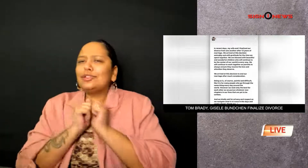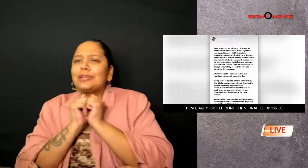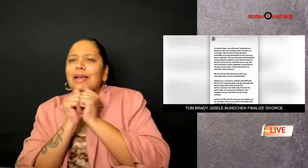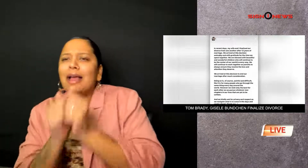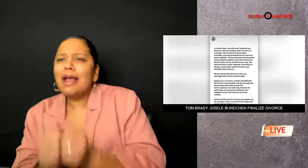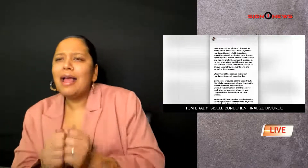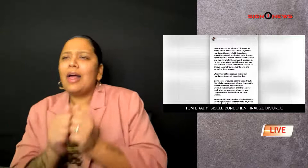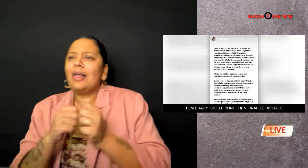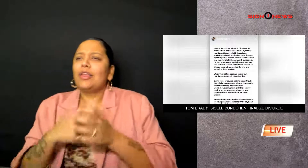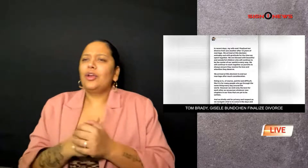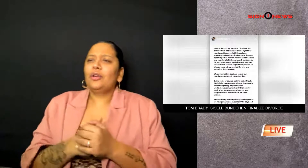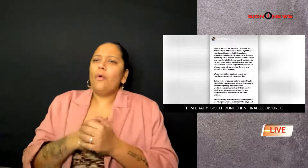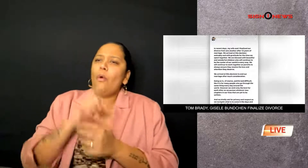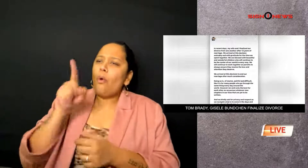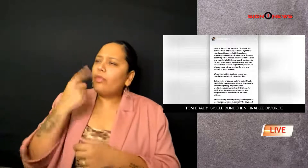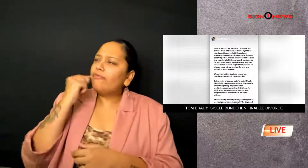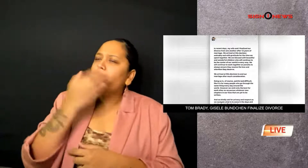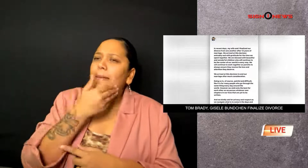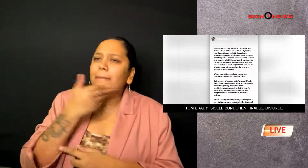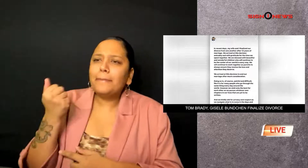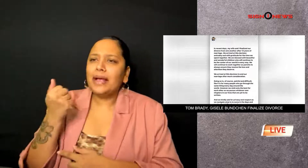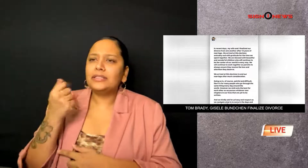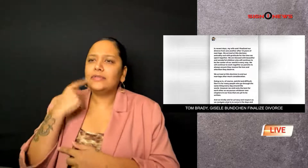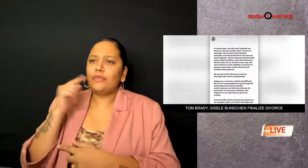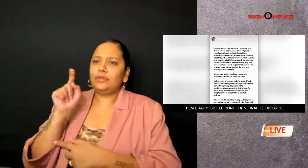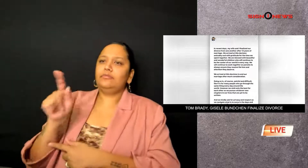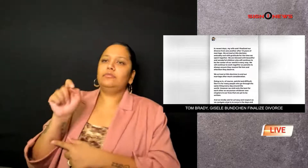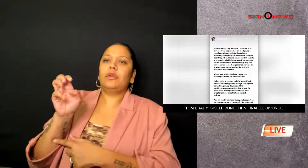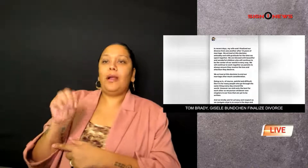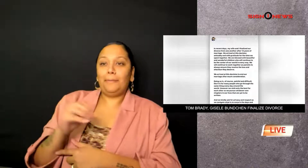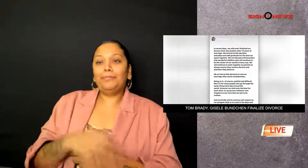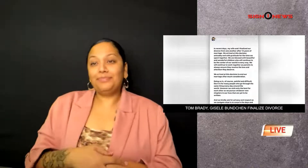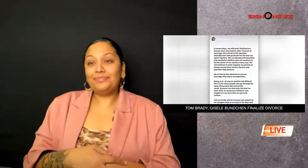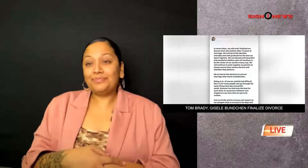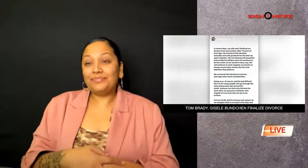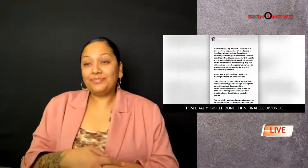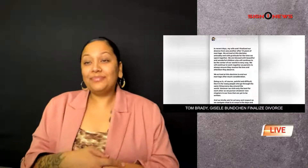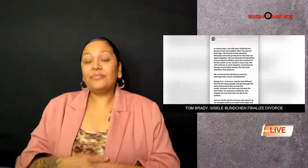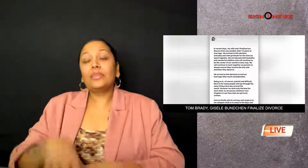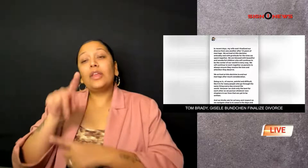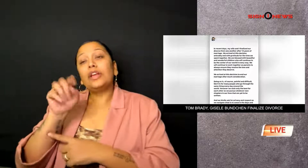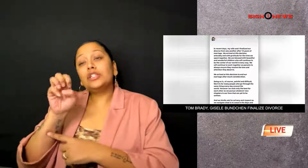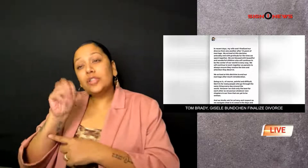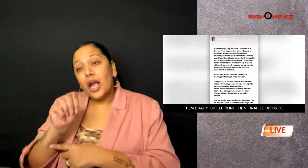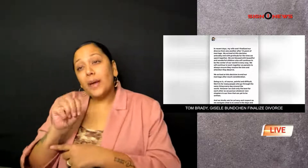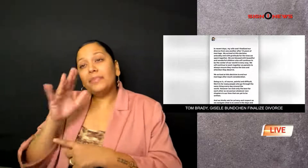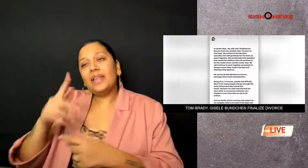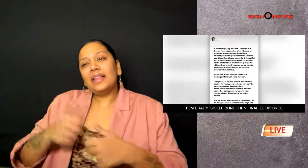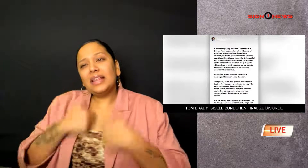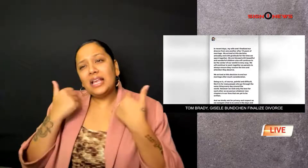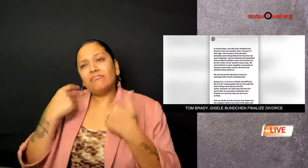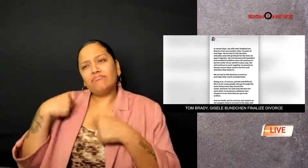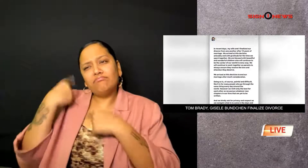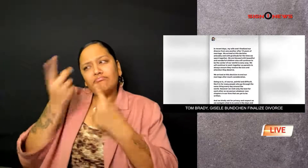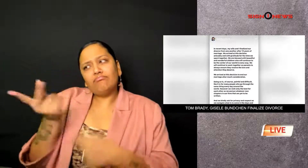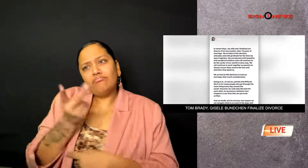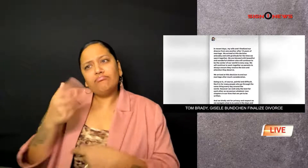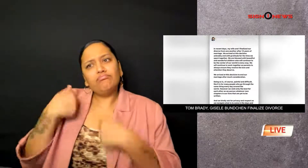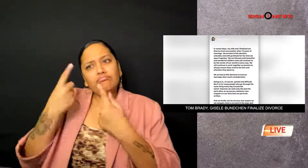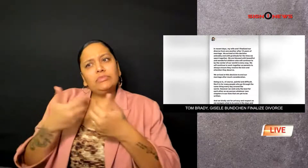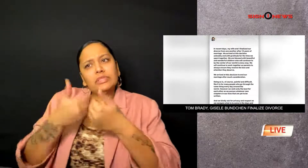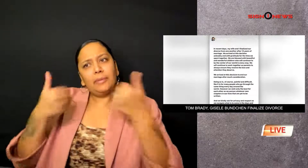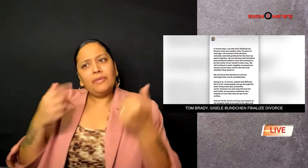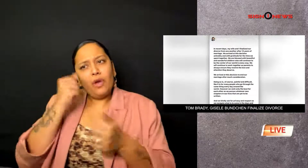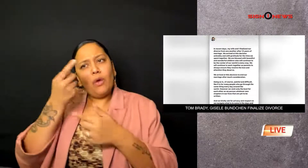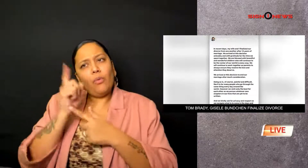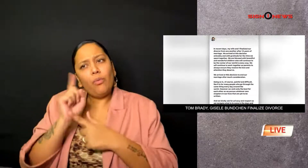feel blessed for the time we had together and only wish the best for Tom, always." The two have